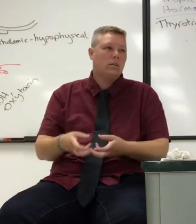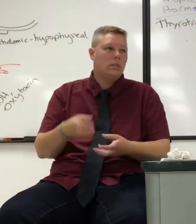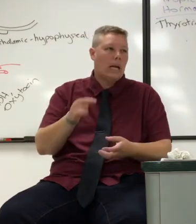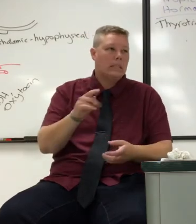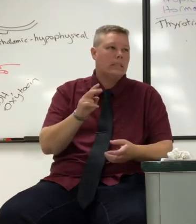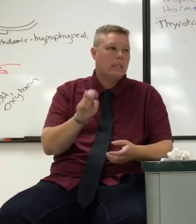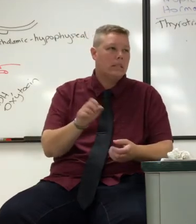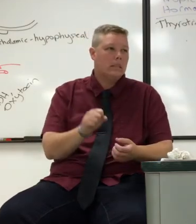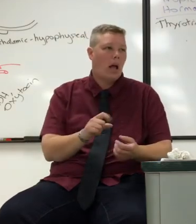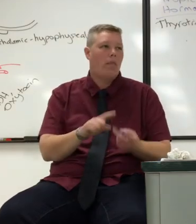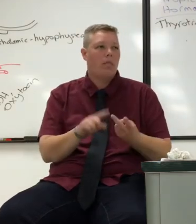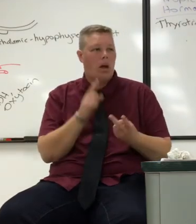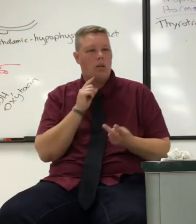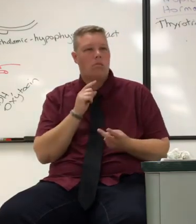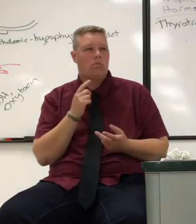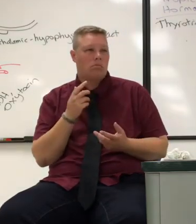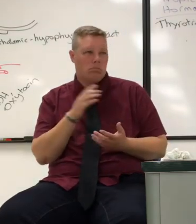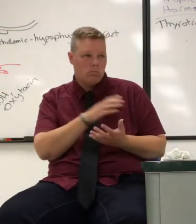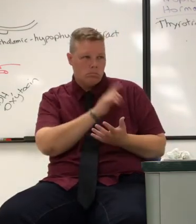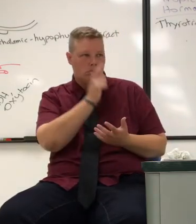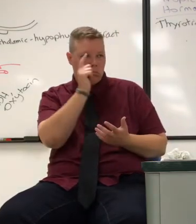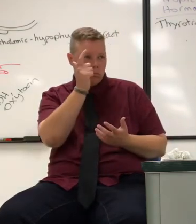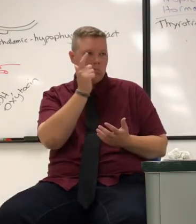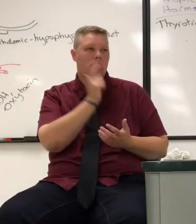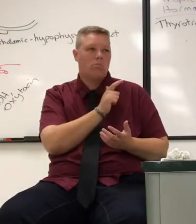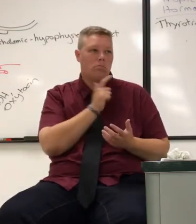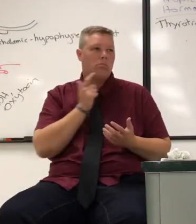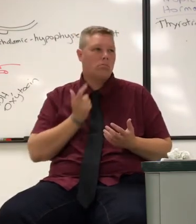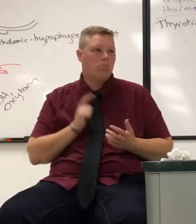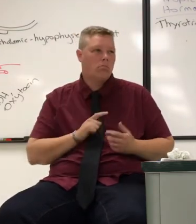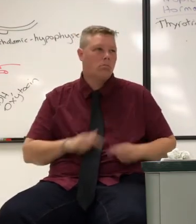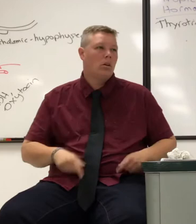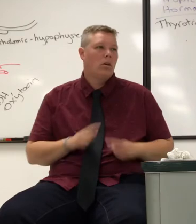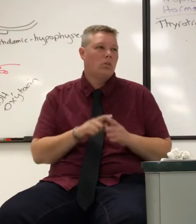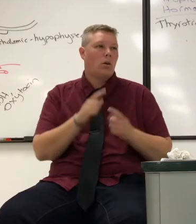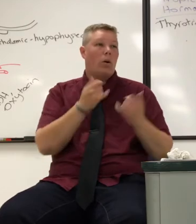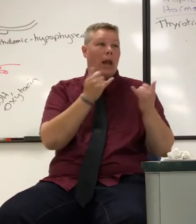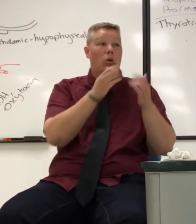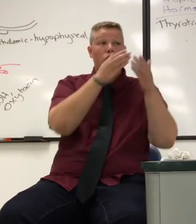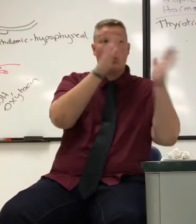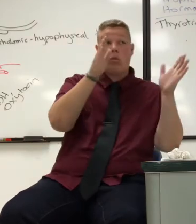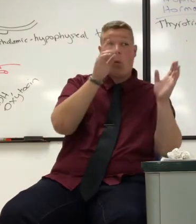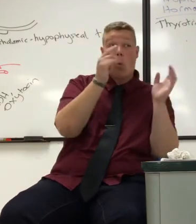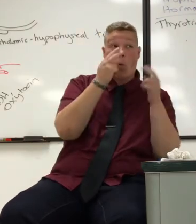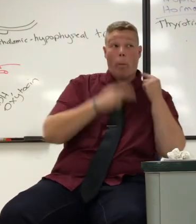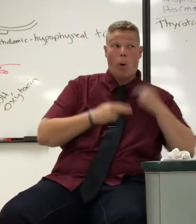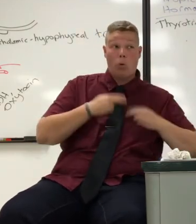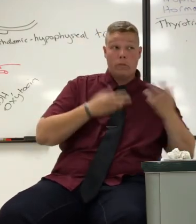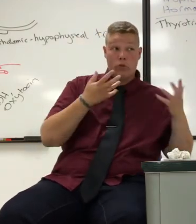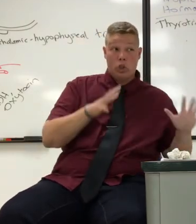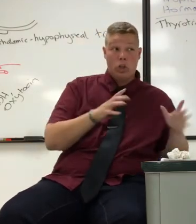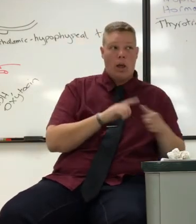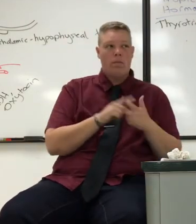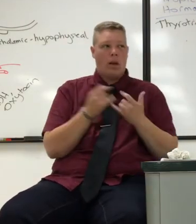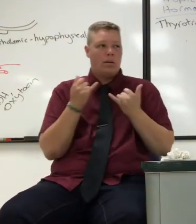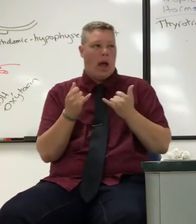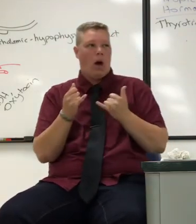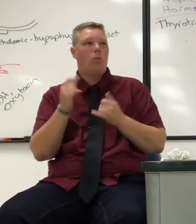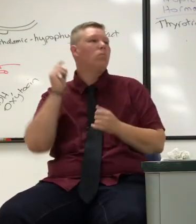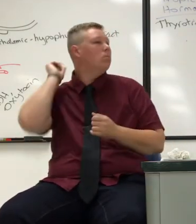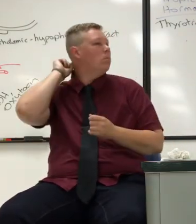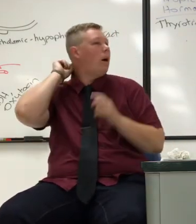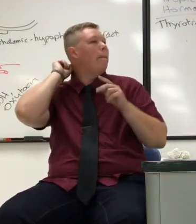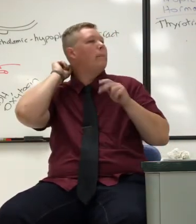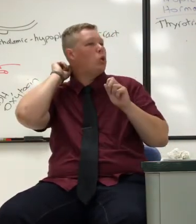strategy now is just to go through all the glands individually now that you know how hormones work. Okay, so this is like the bigger picture and